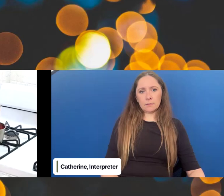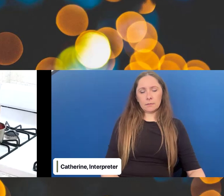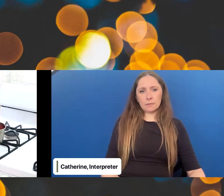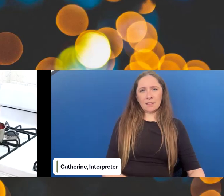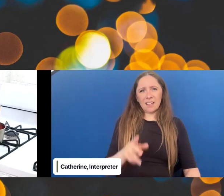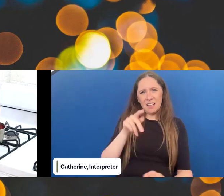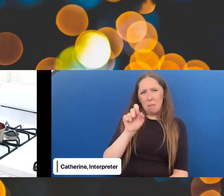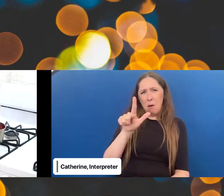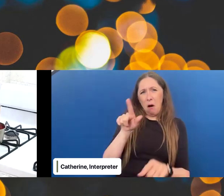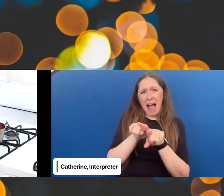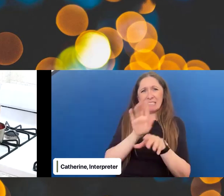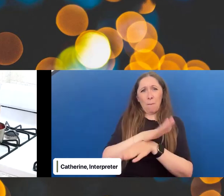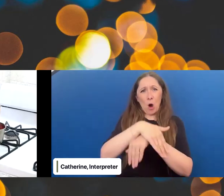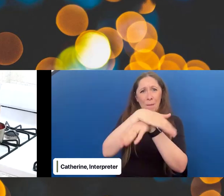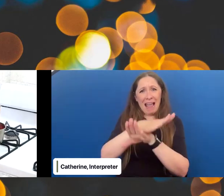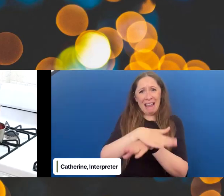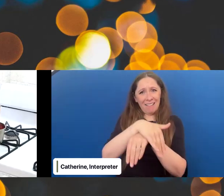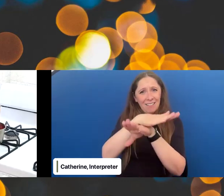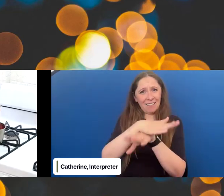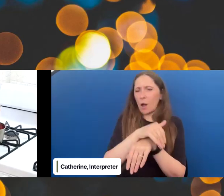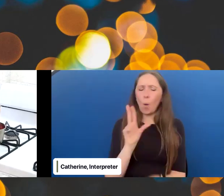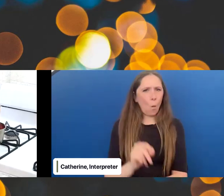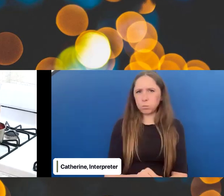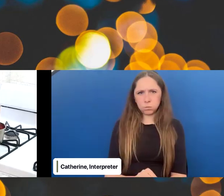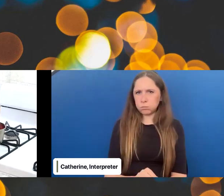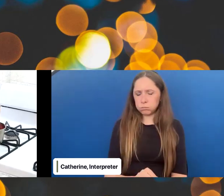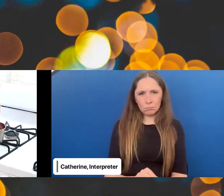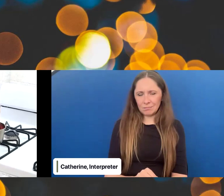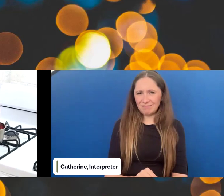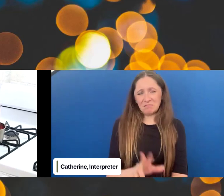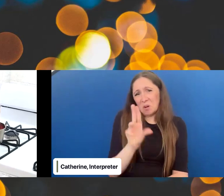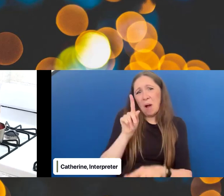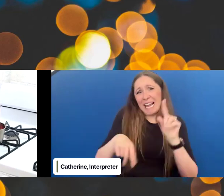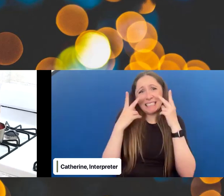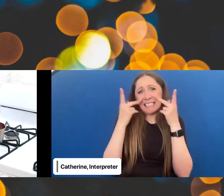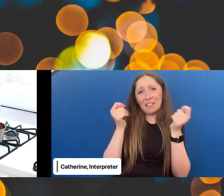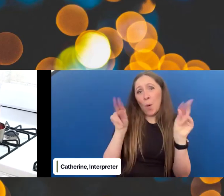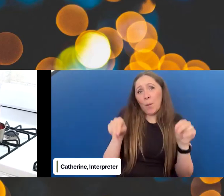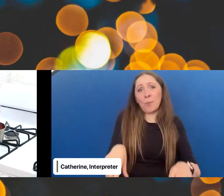Paul Bettany as a mermaid? You guys, no. No.